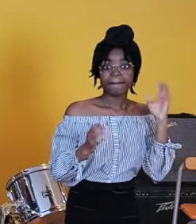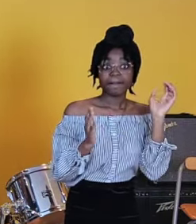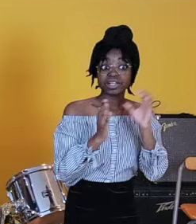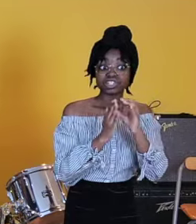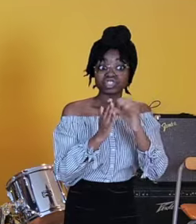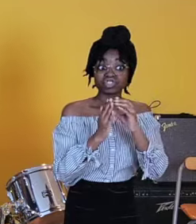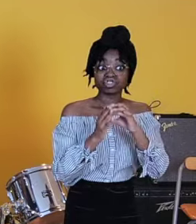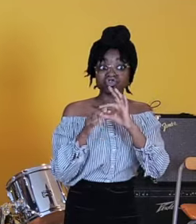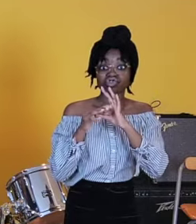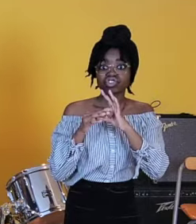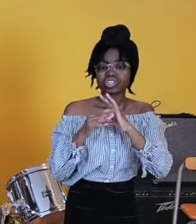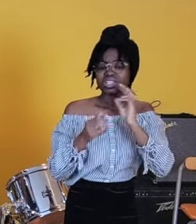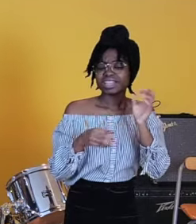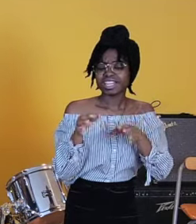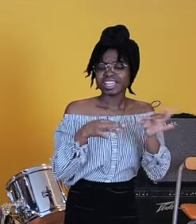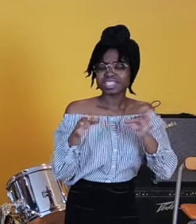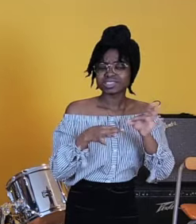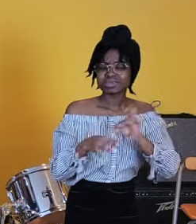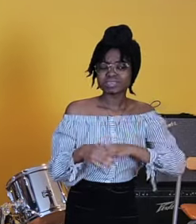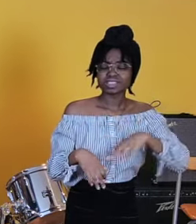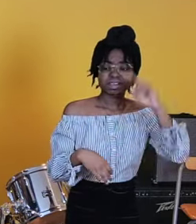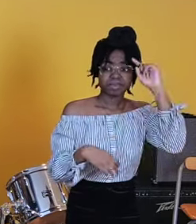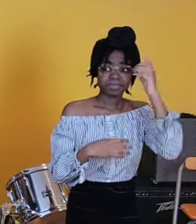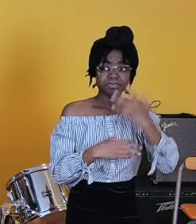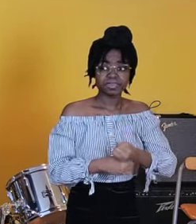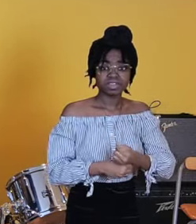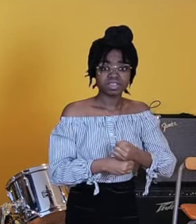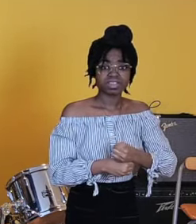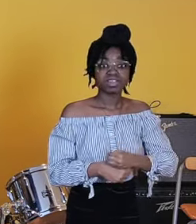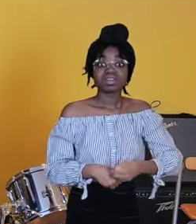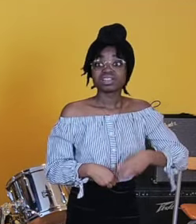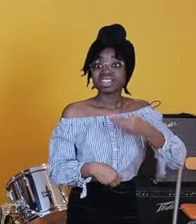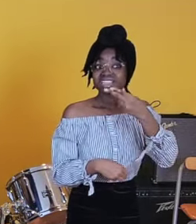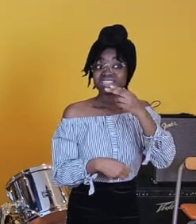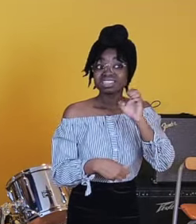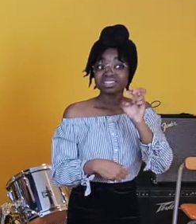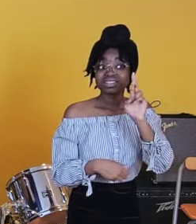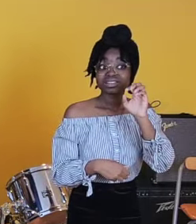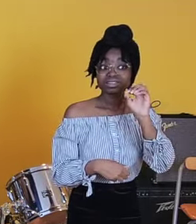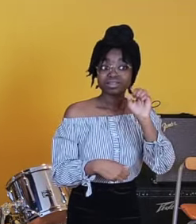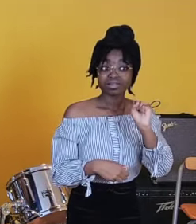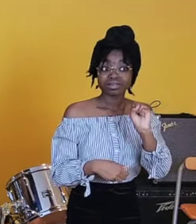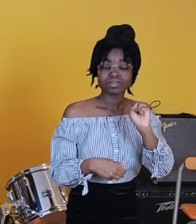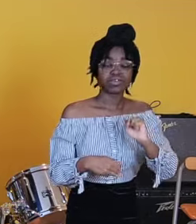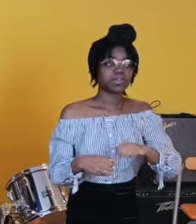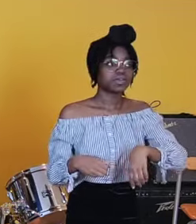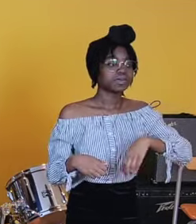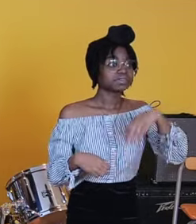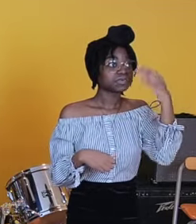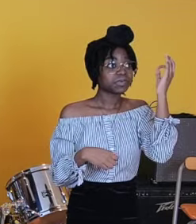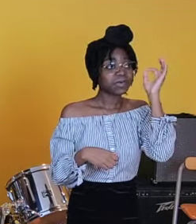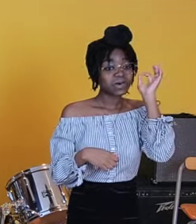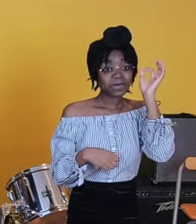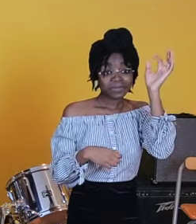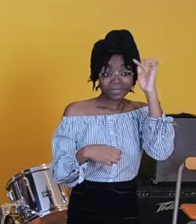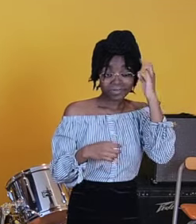with faith and talks about the heroes of faith or the hall of faith in the Bible.